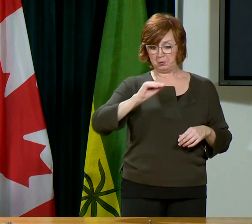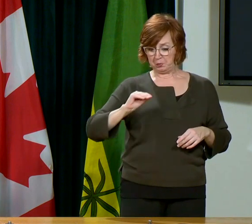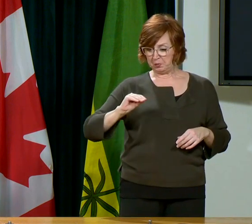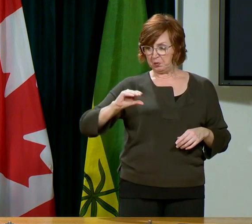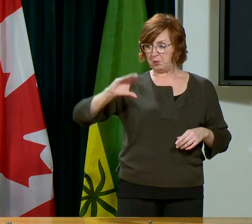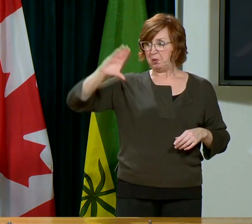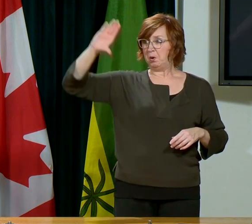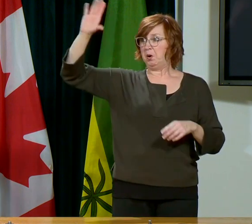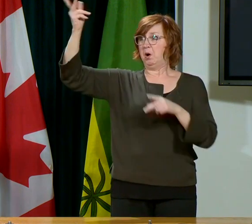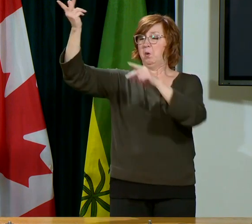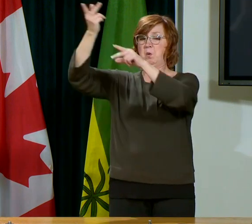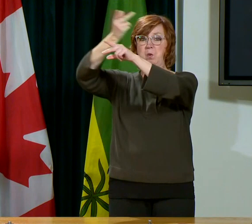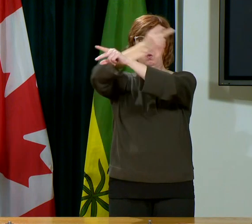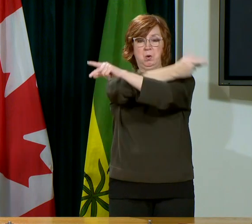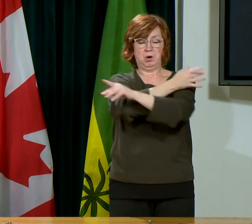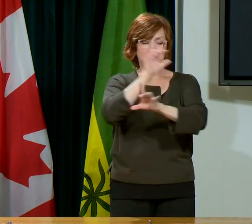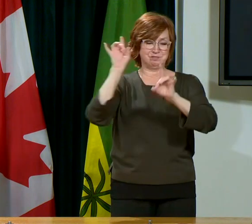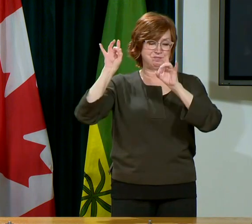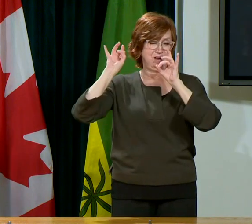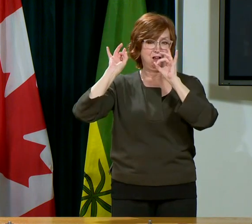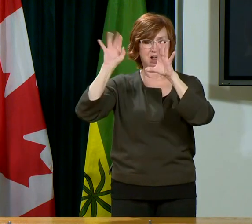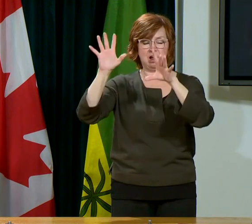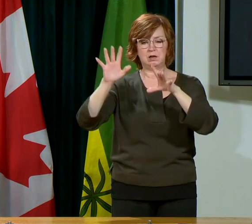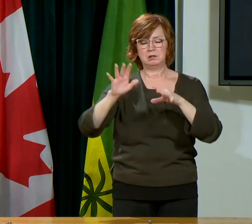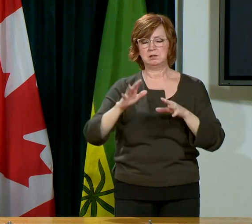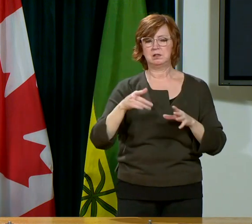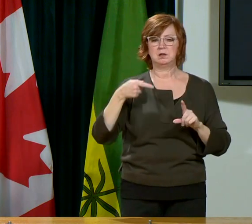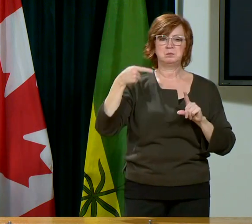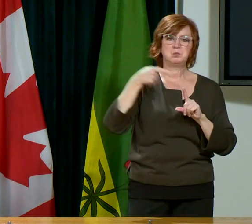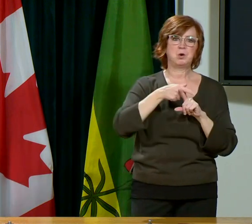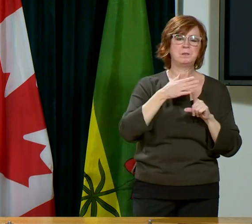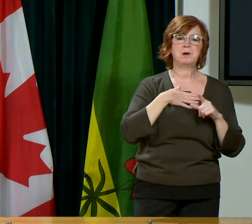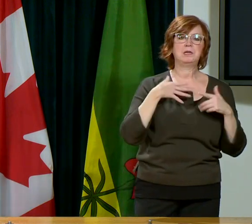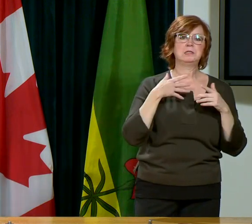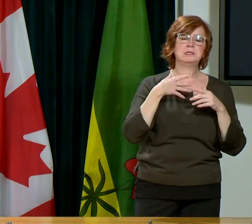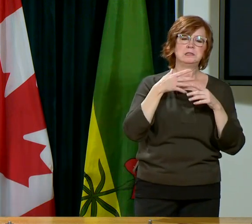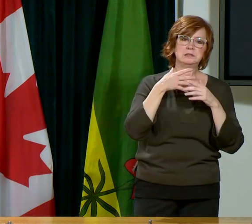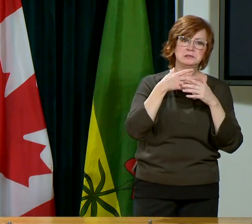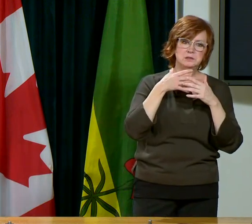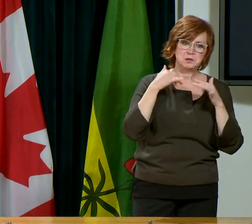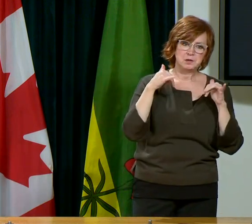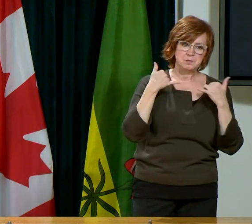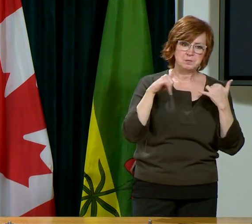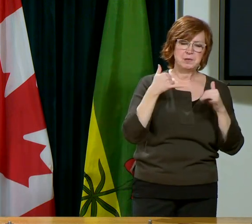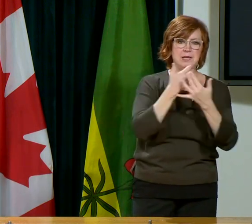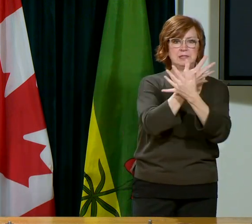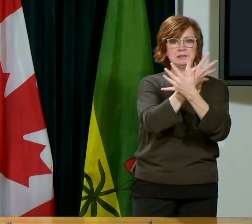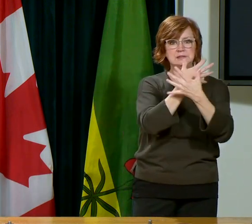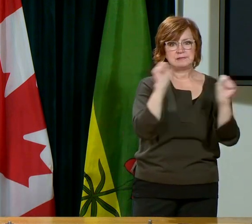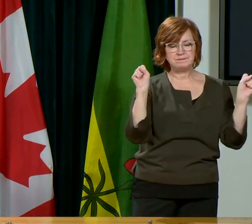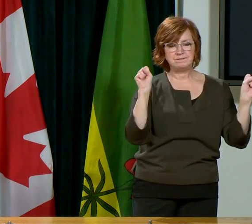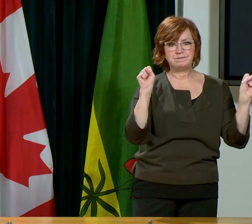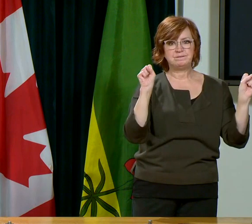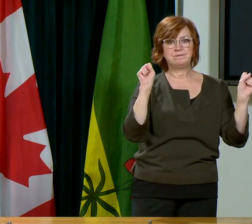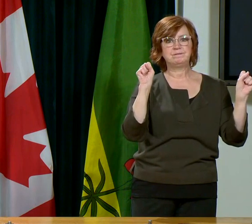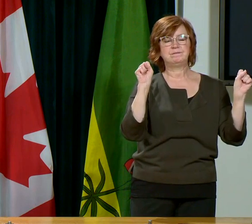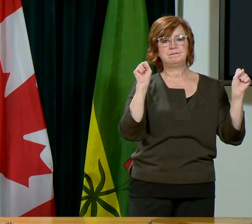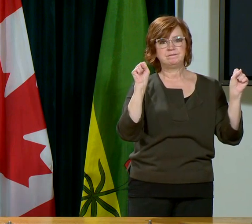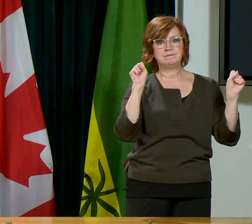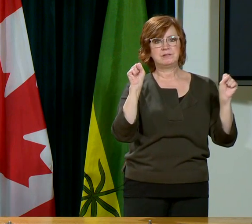forward, understanding that, of course, if our rates remain low, there will be some opportunities to change how